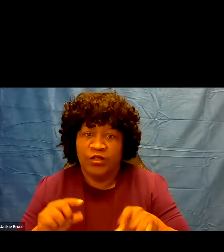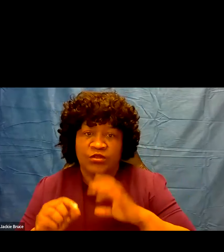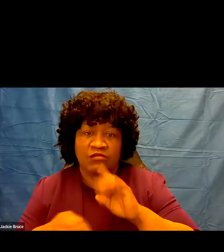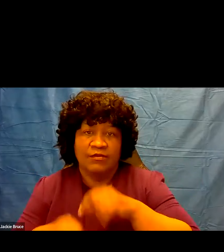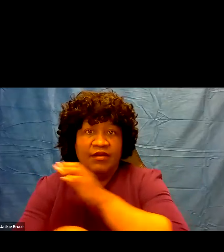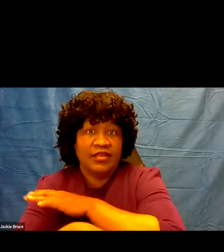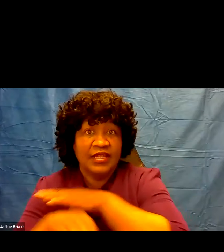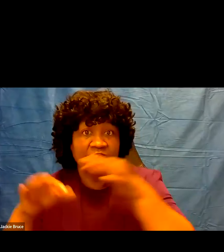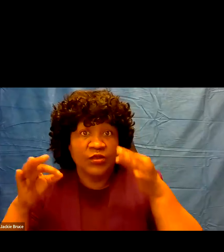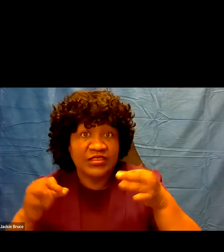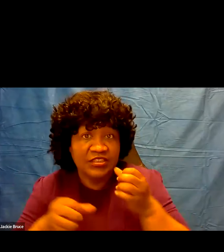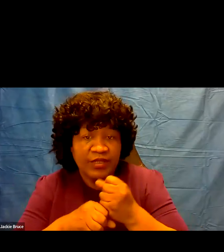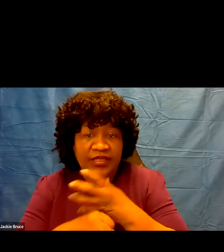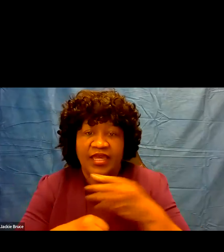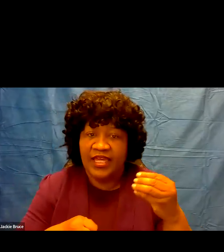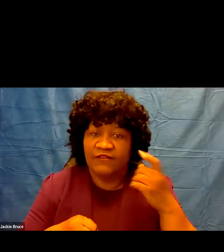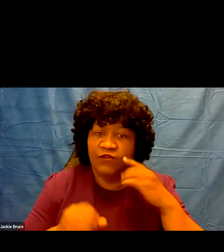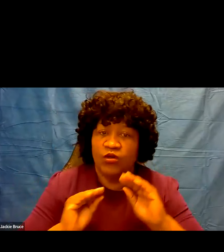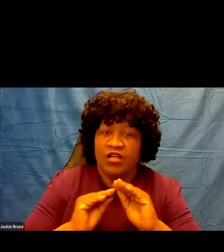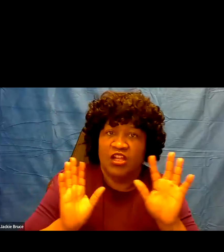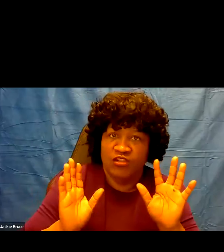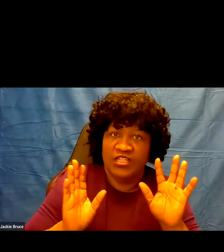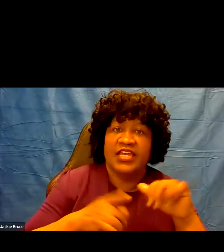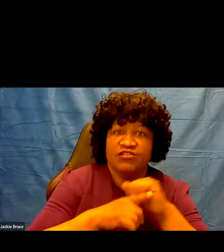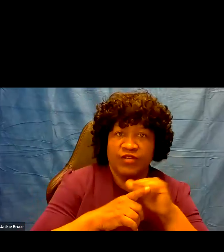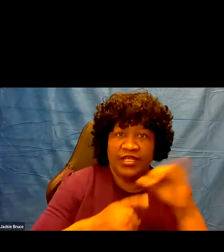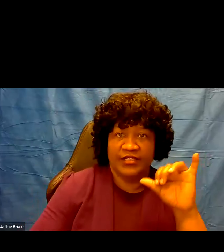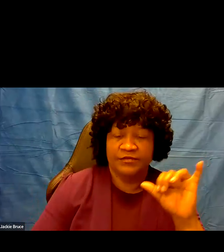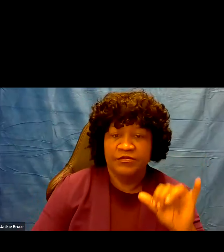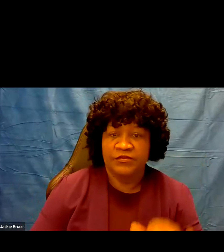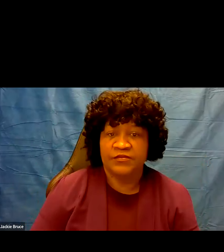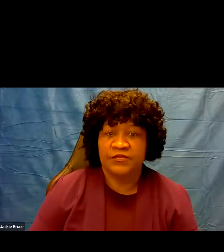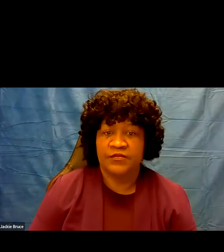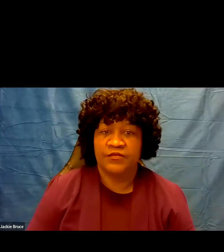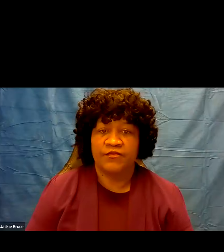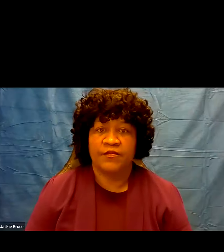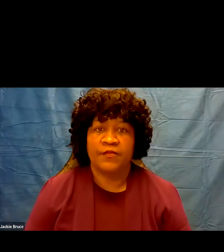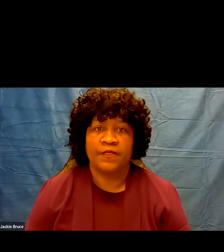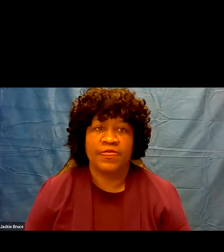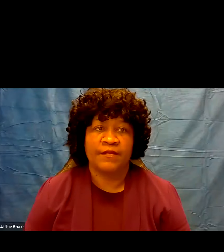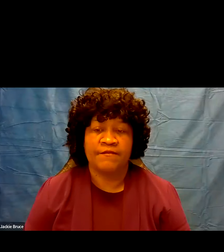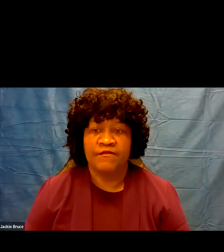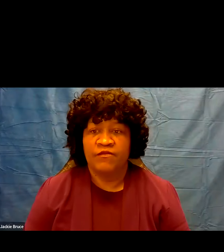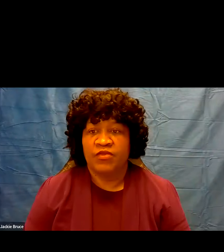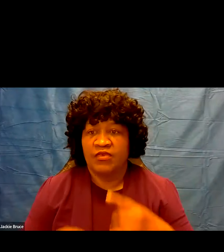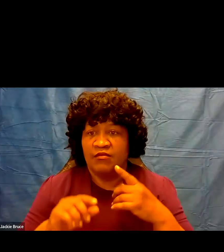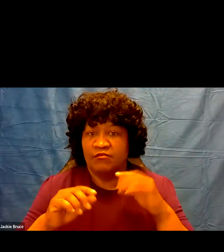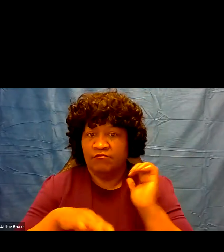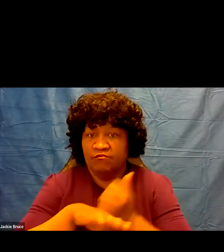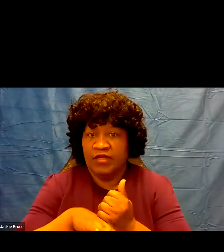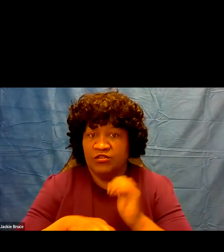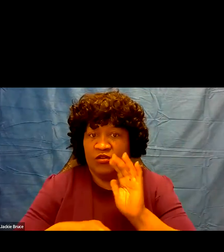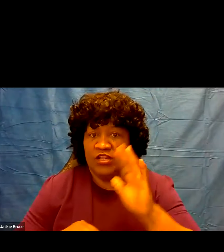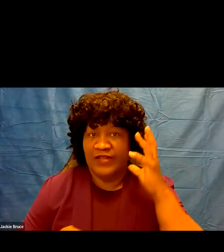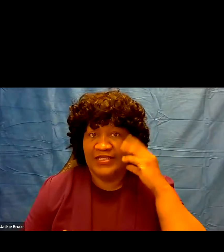training. And based on their experience,